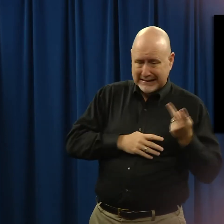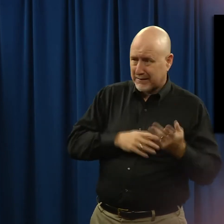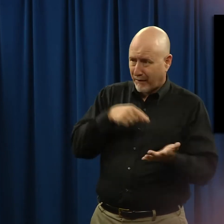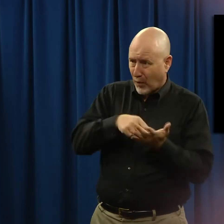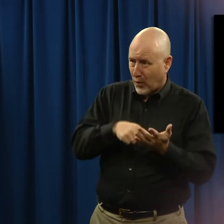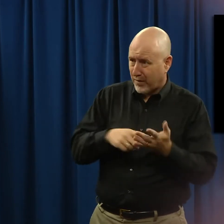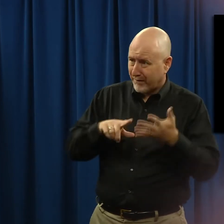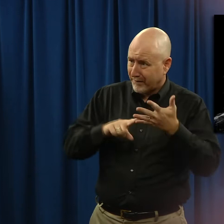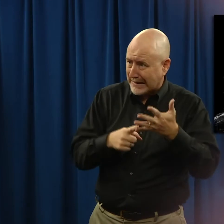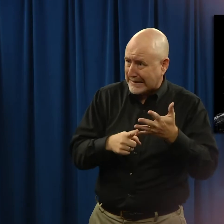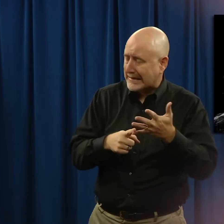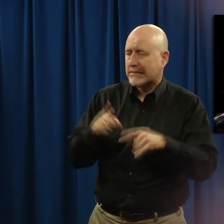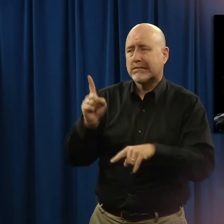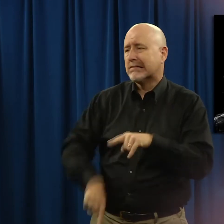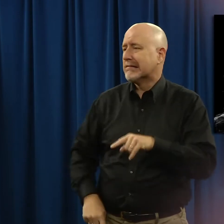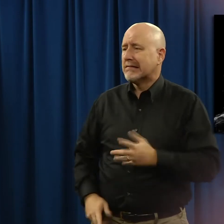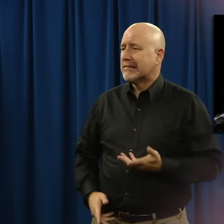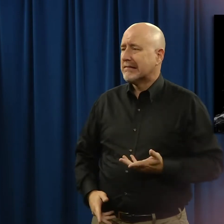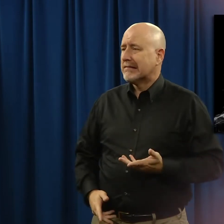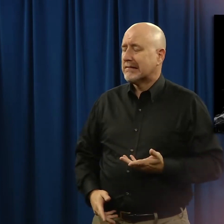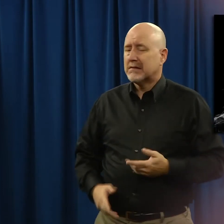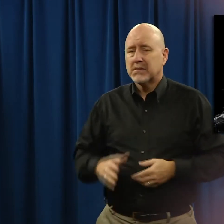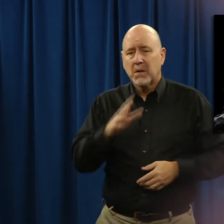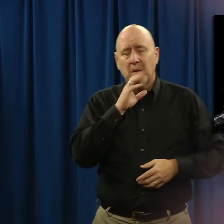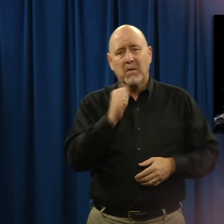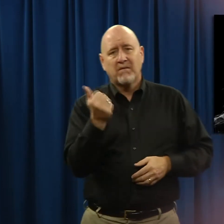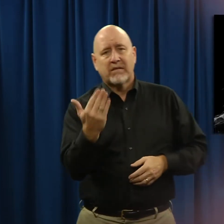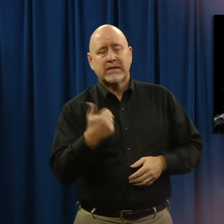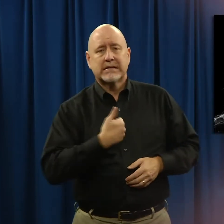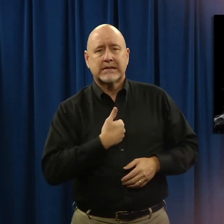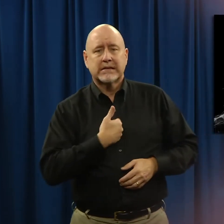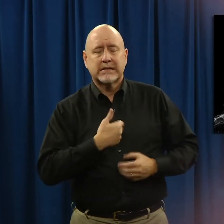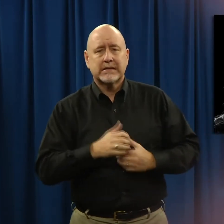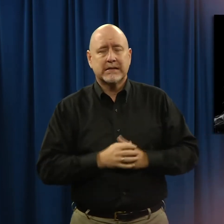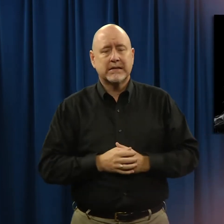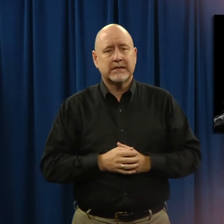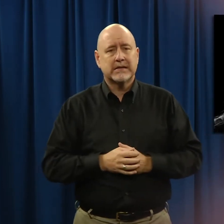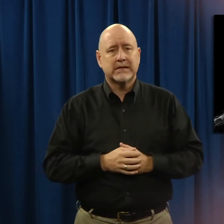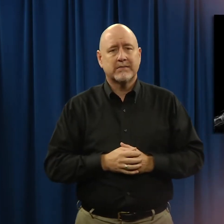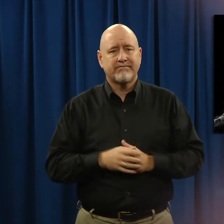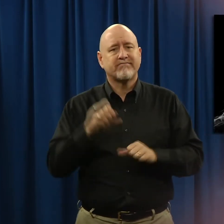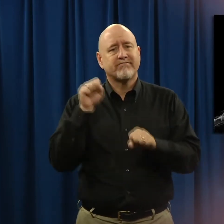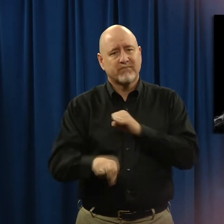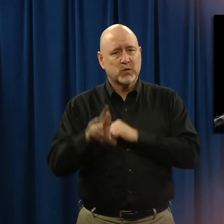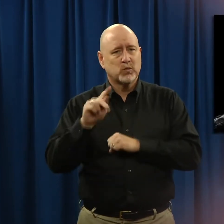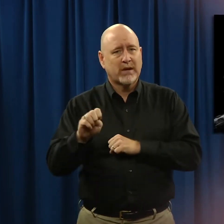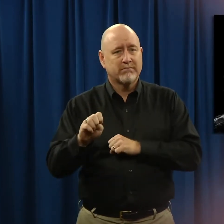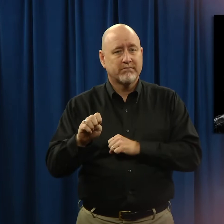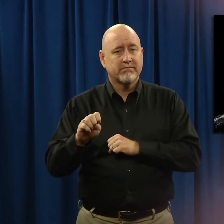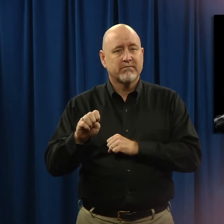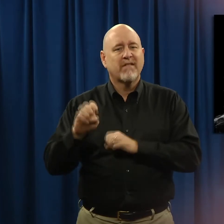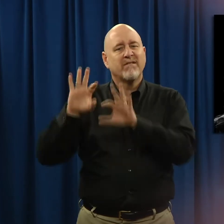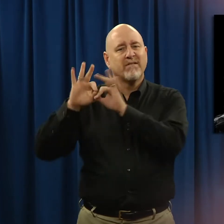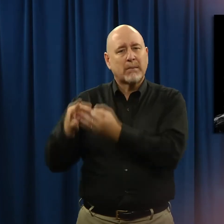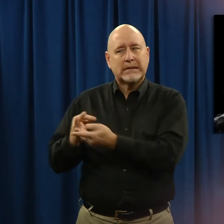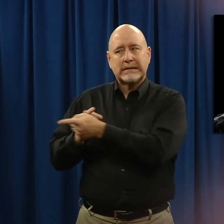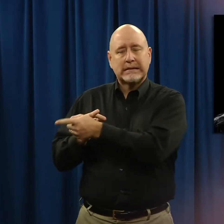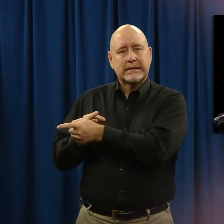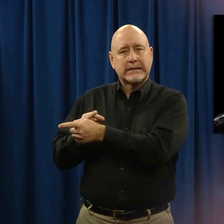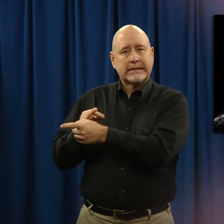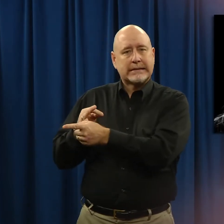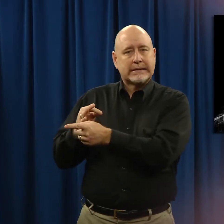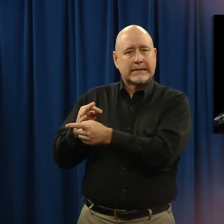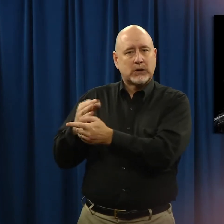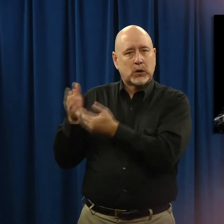child. I was only 15 when I was raped by a close family member.